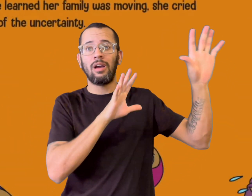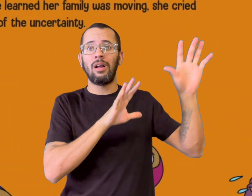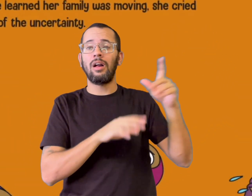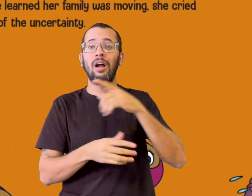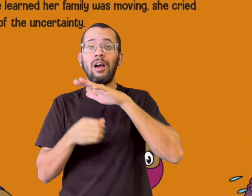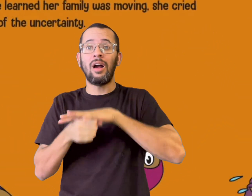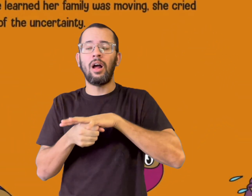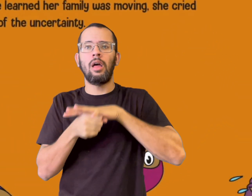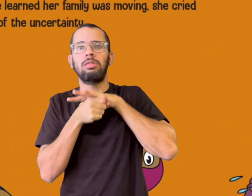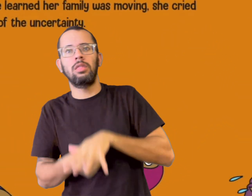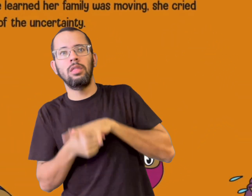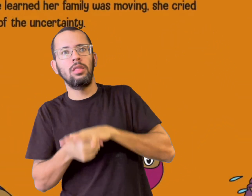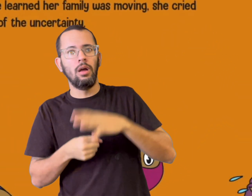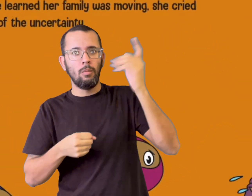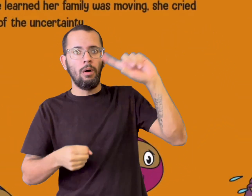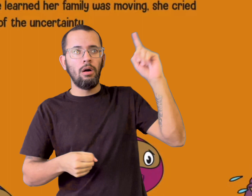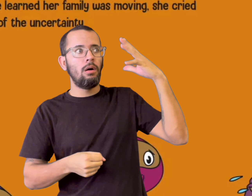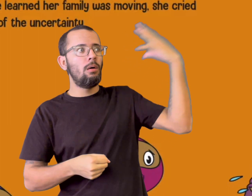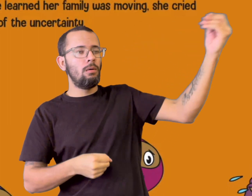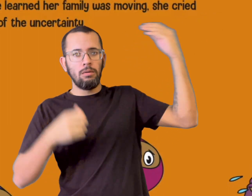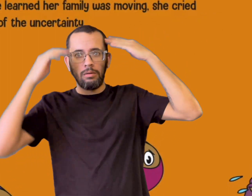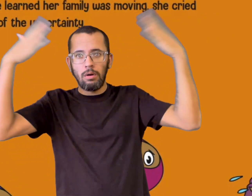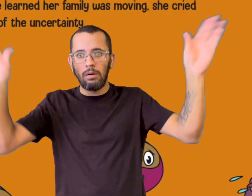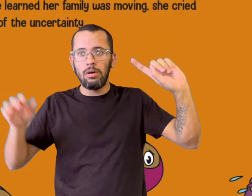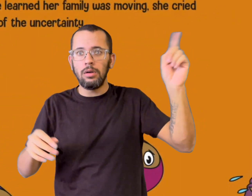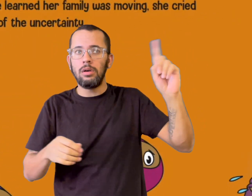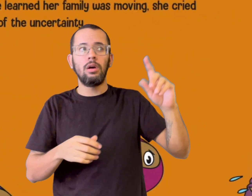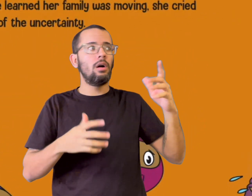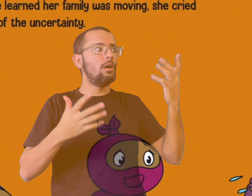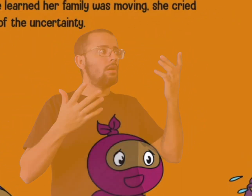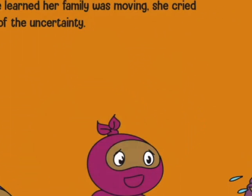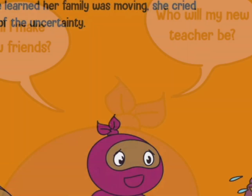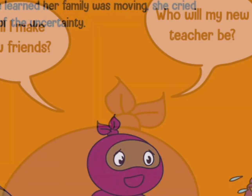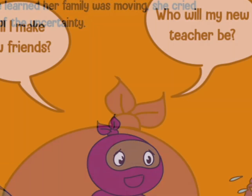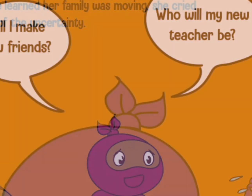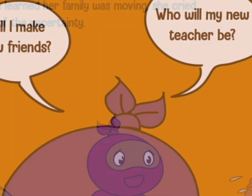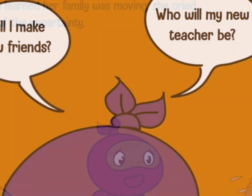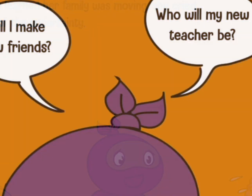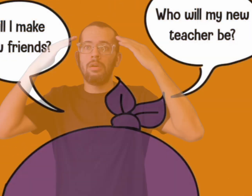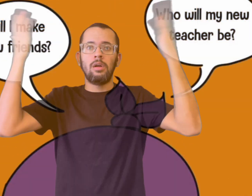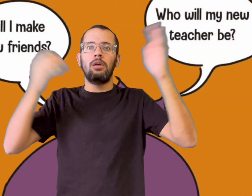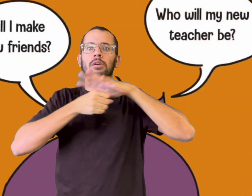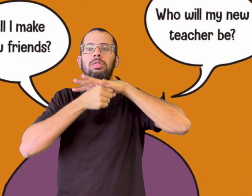When she learned her family was moving, she cried because of the uncertainty.